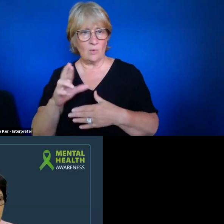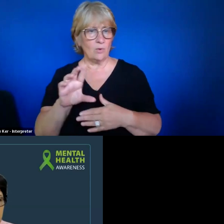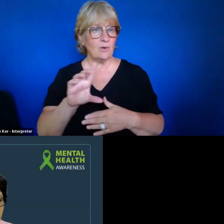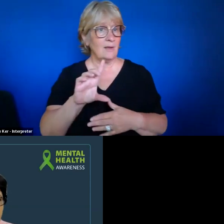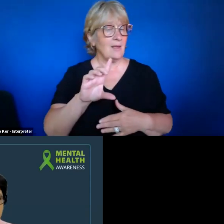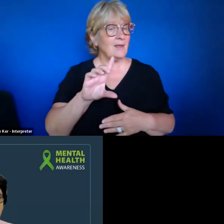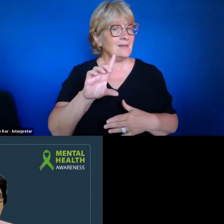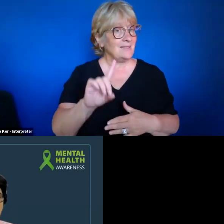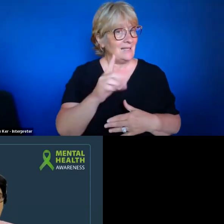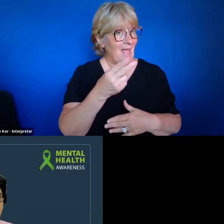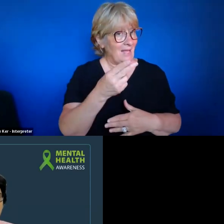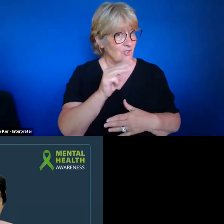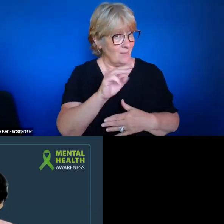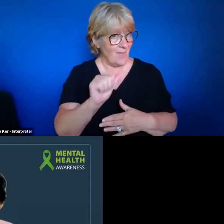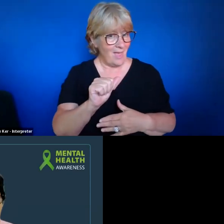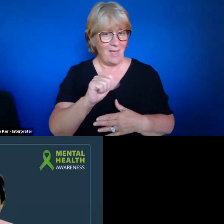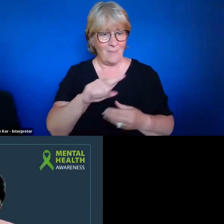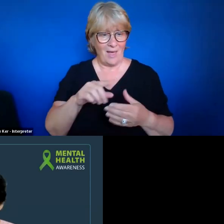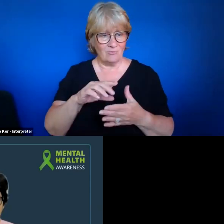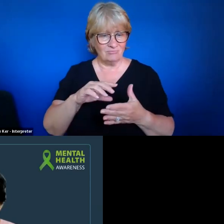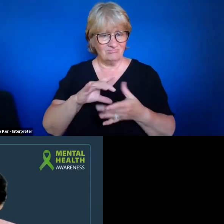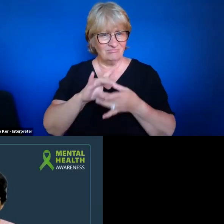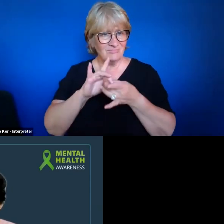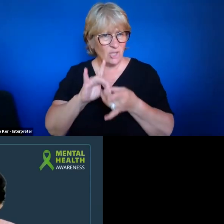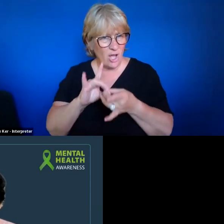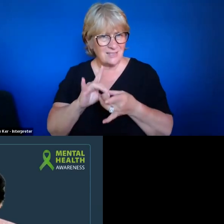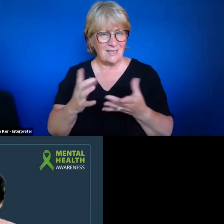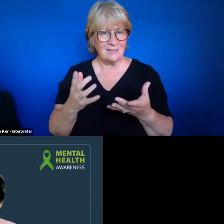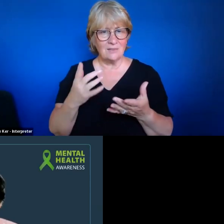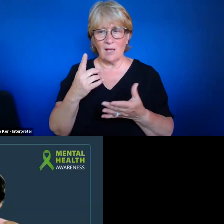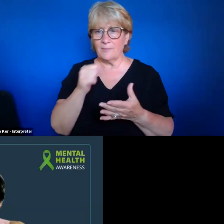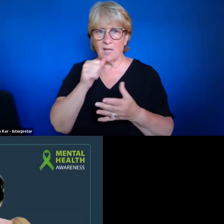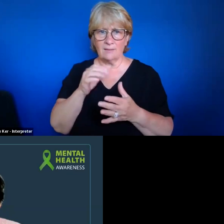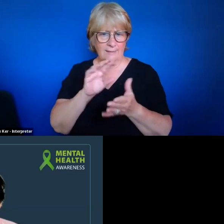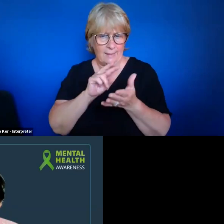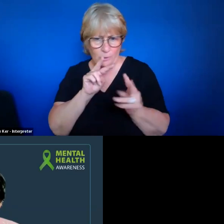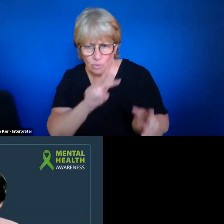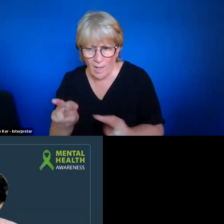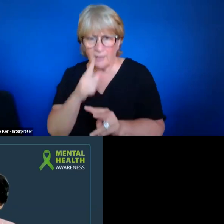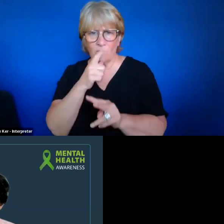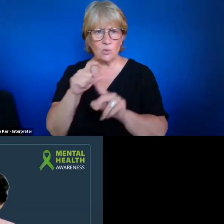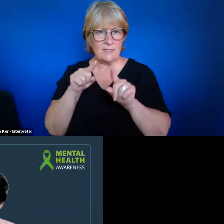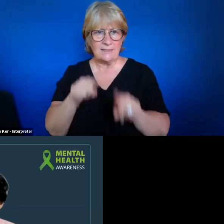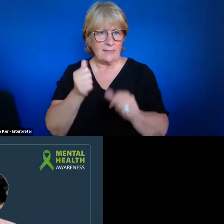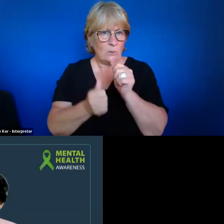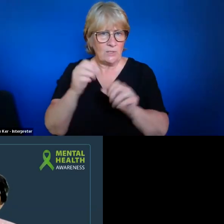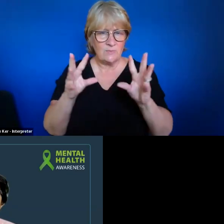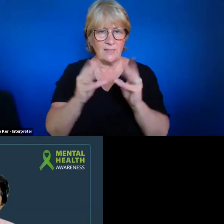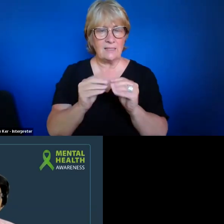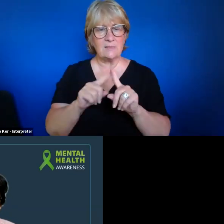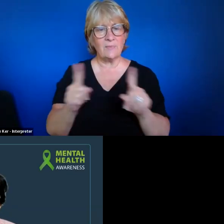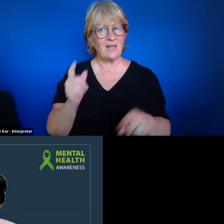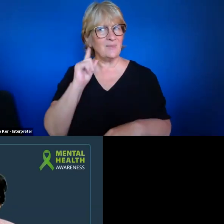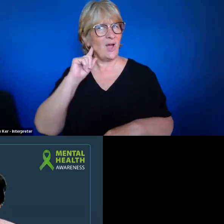about content. I'm not tracking who's attending what meetings, but just in the content, I'm not hearing like